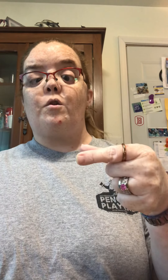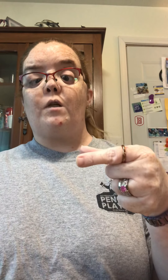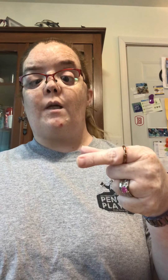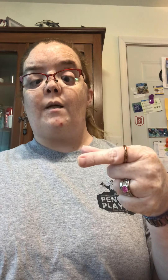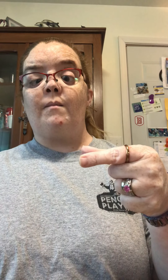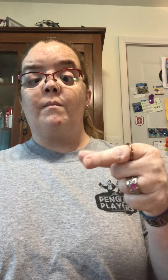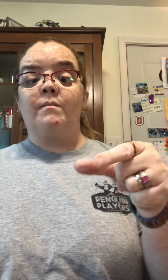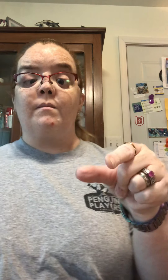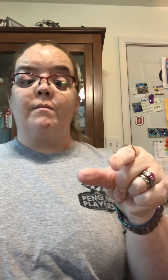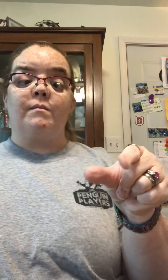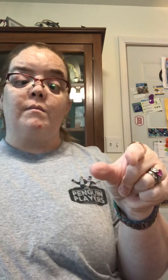G.